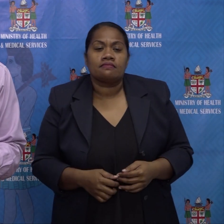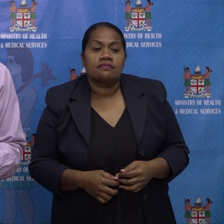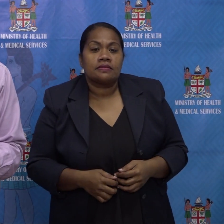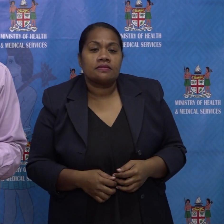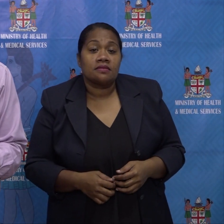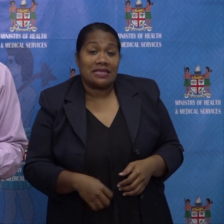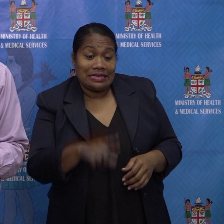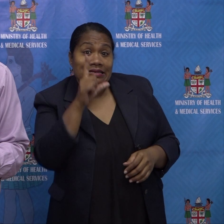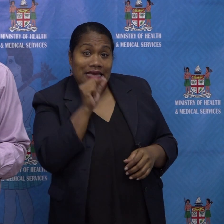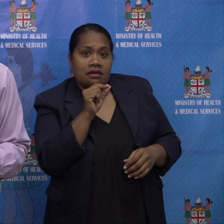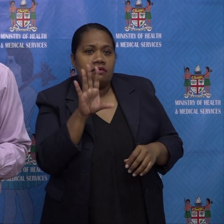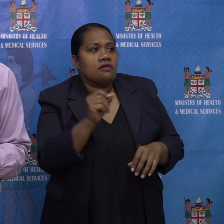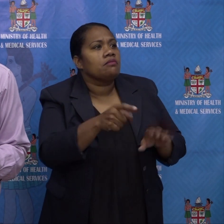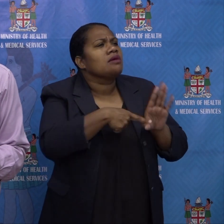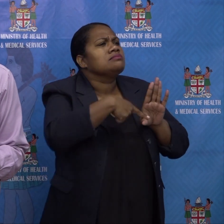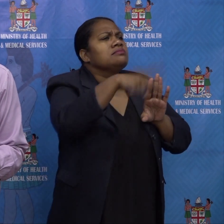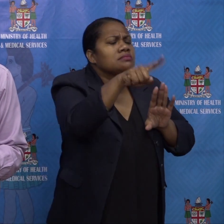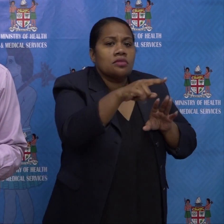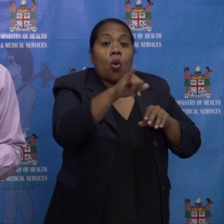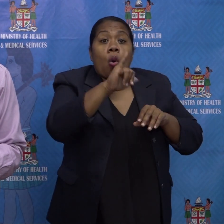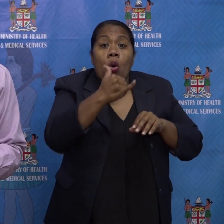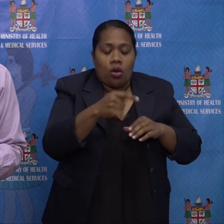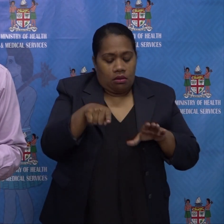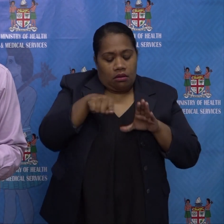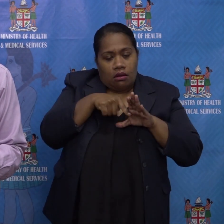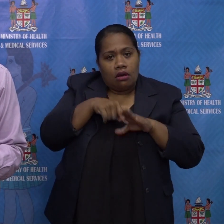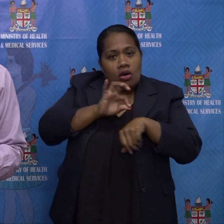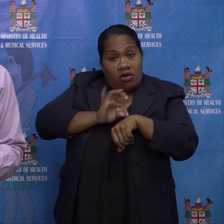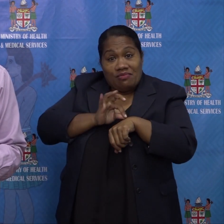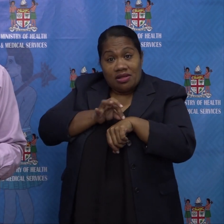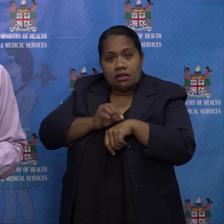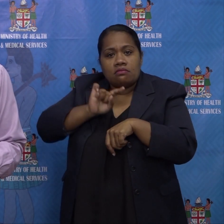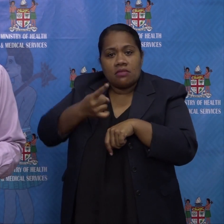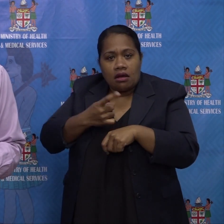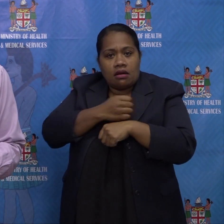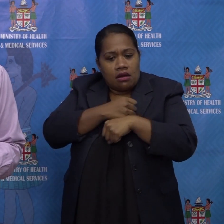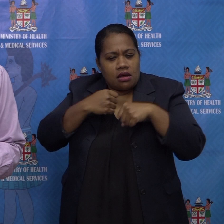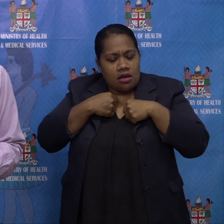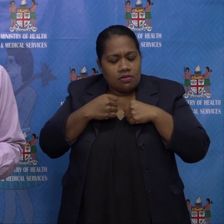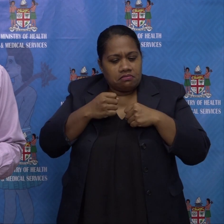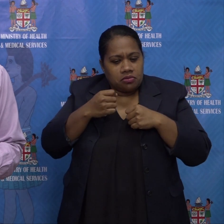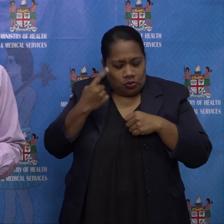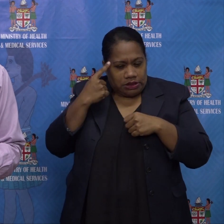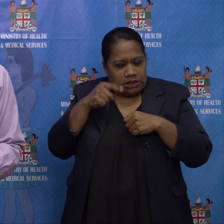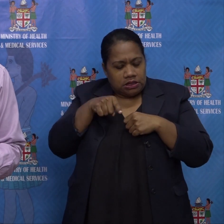It could have been from outside or within the hospital. Our response must consider both possibilities.